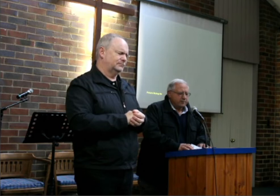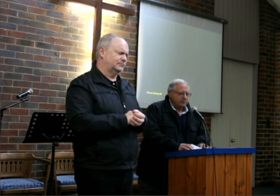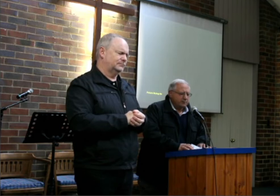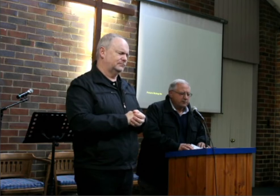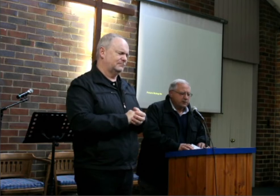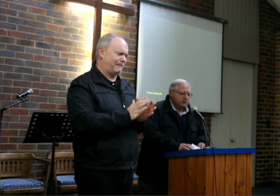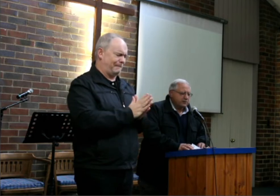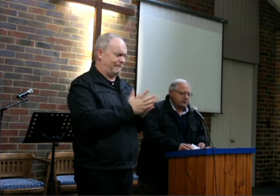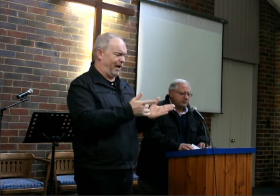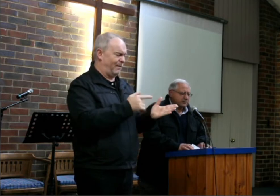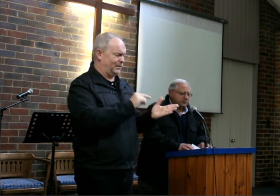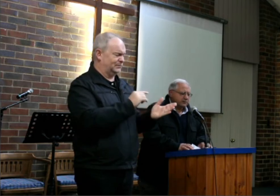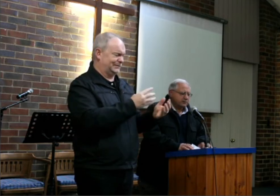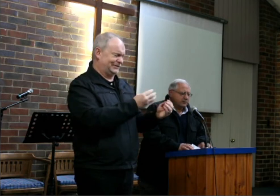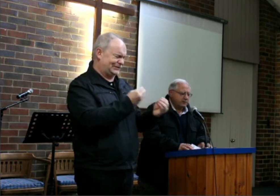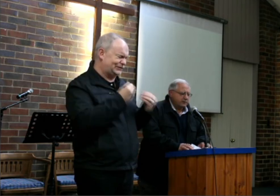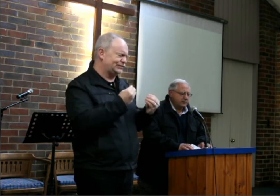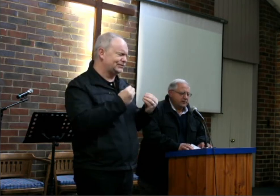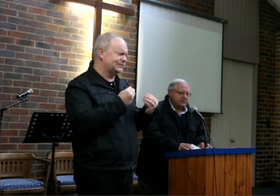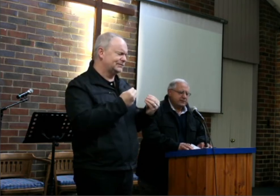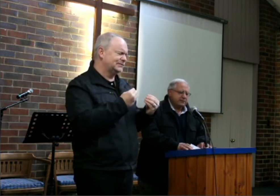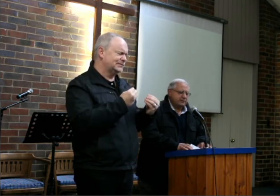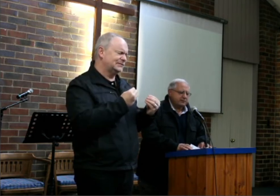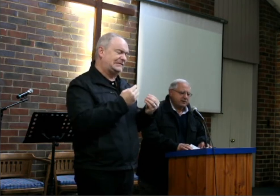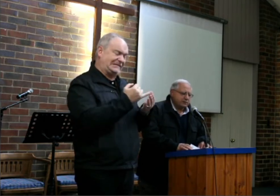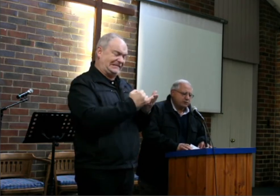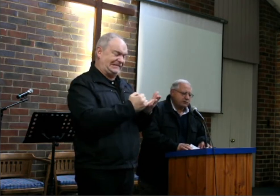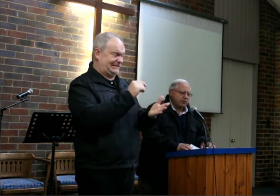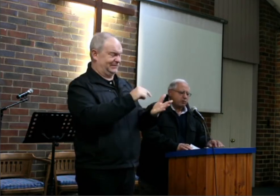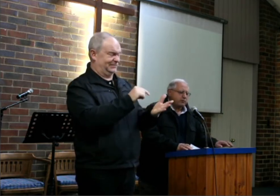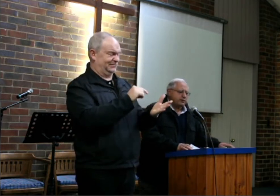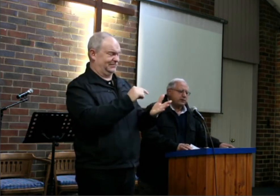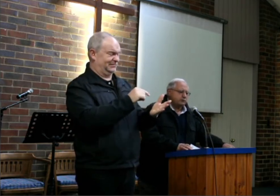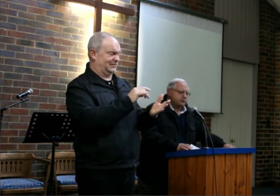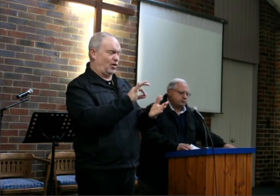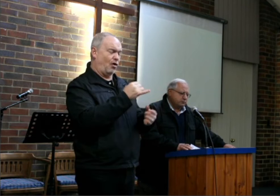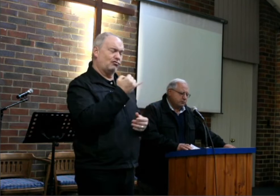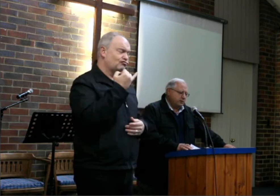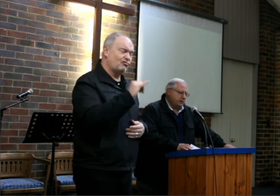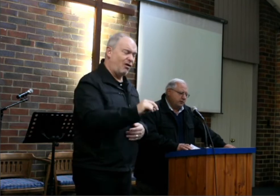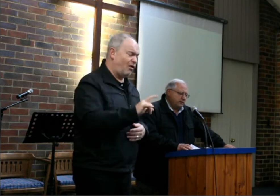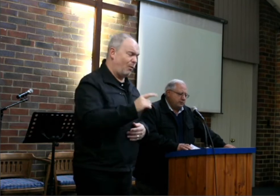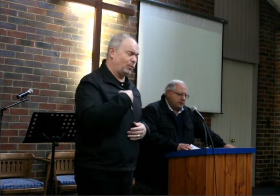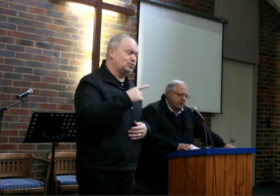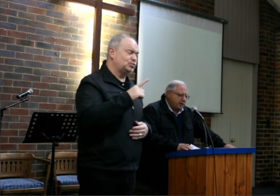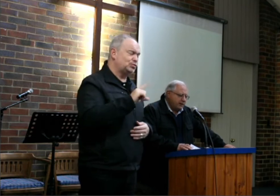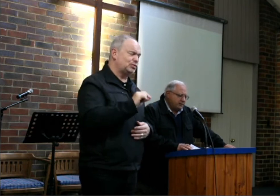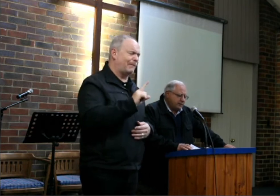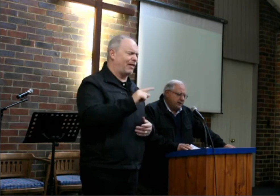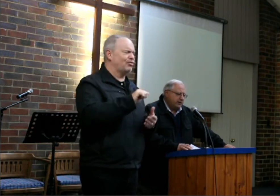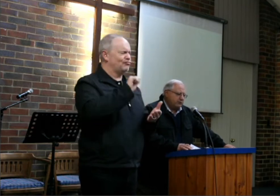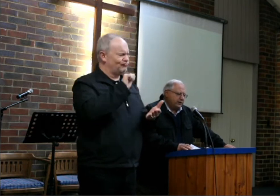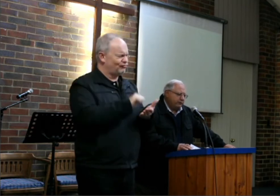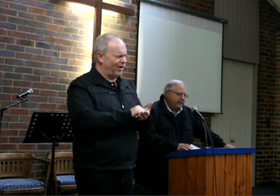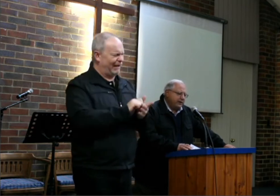The Bible teaches us that sin is not the wrong thing we do, but the right